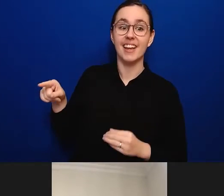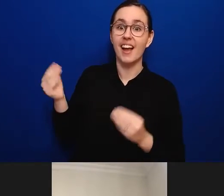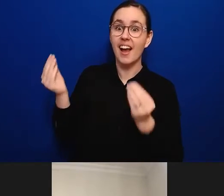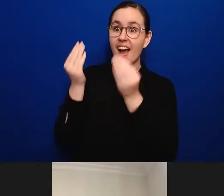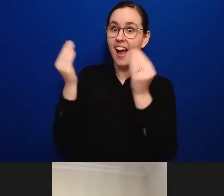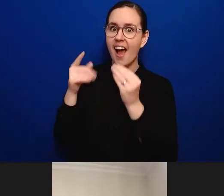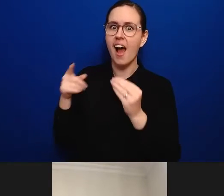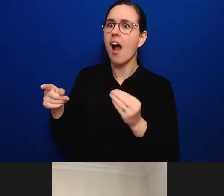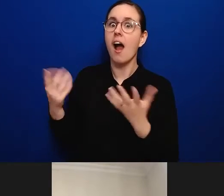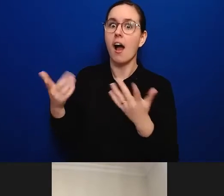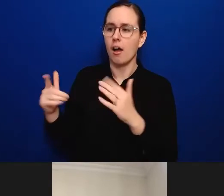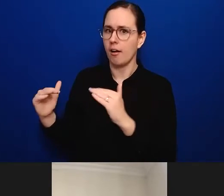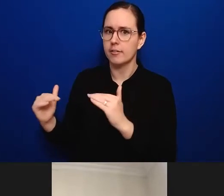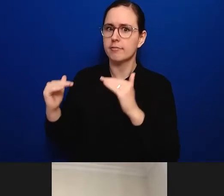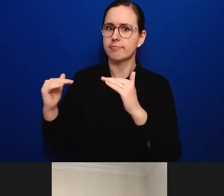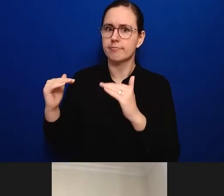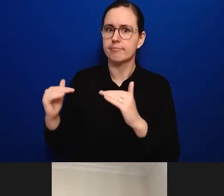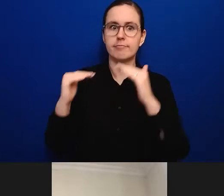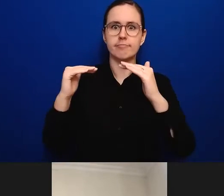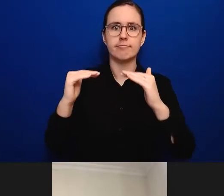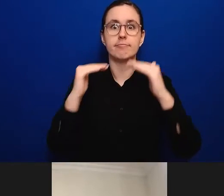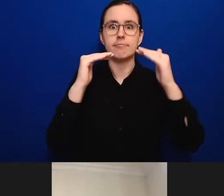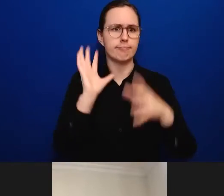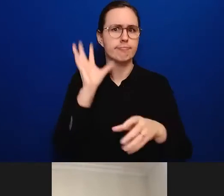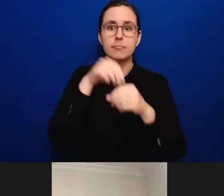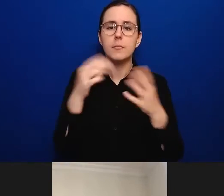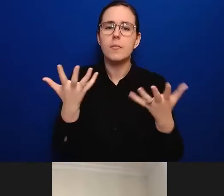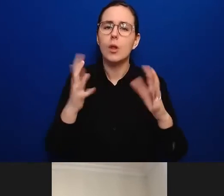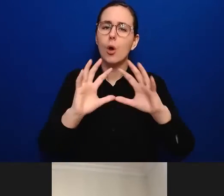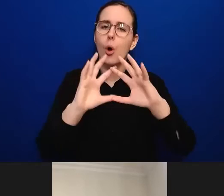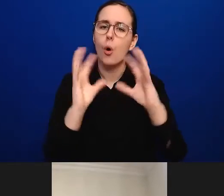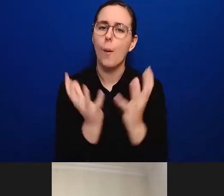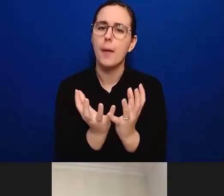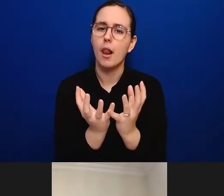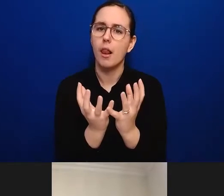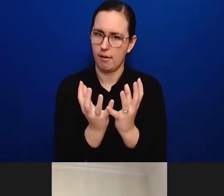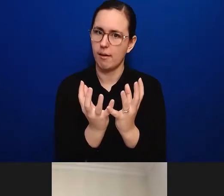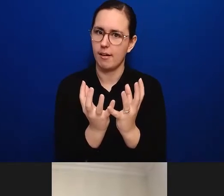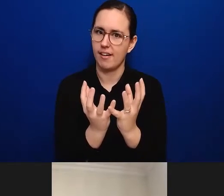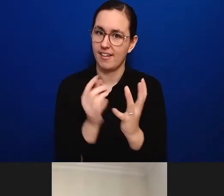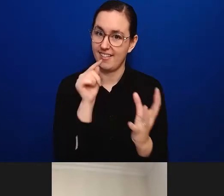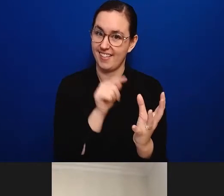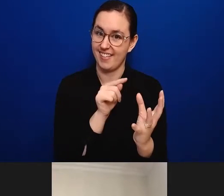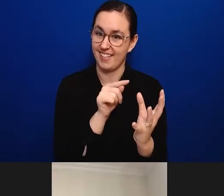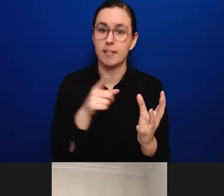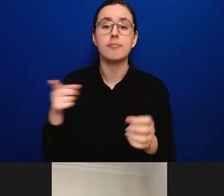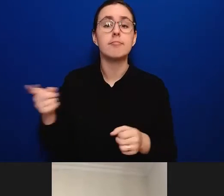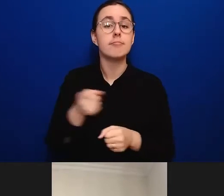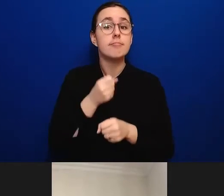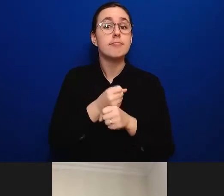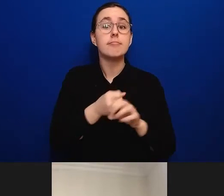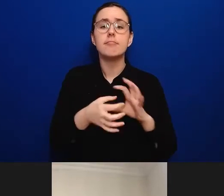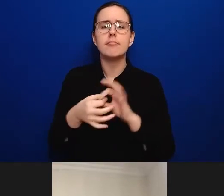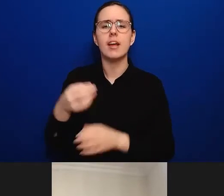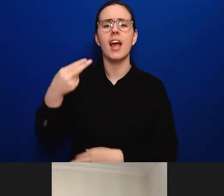like, for example, for HI, humanity and inclusion in his country. So Iqbal, today we would